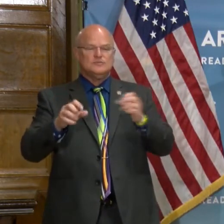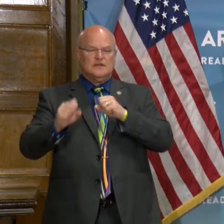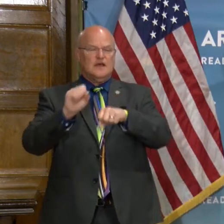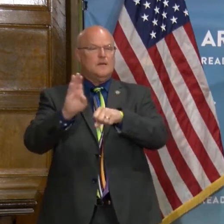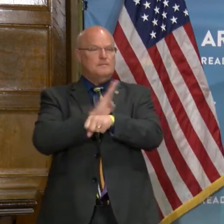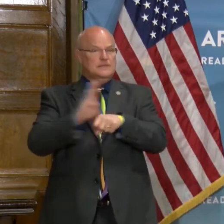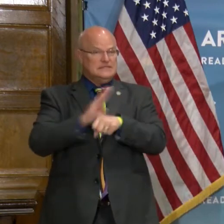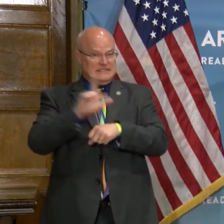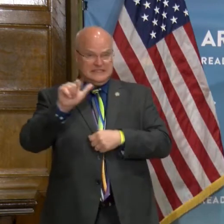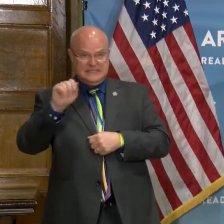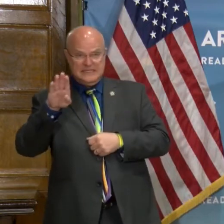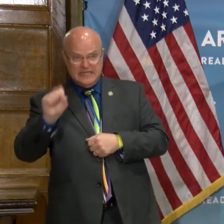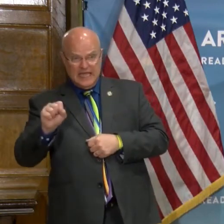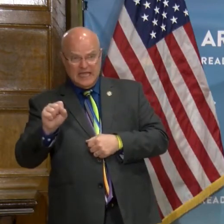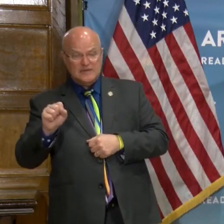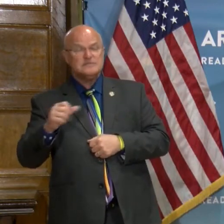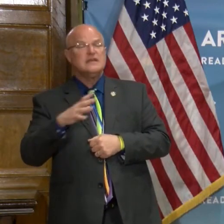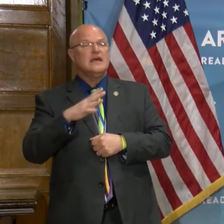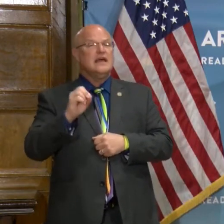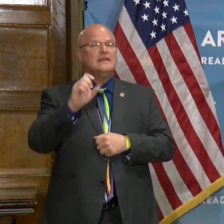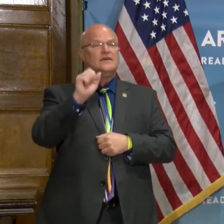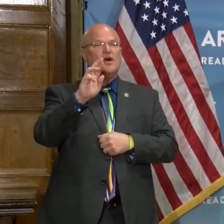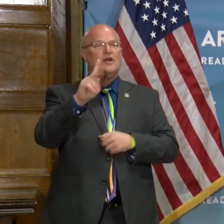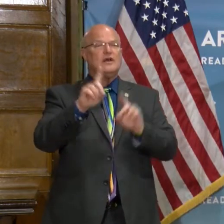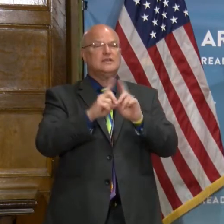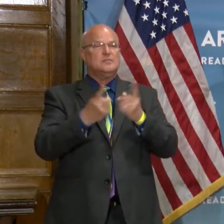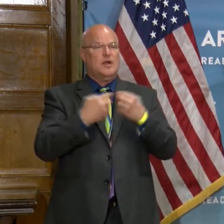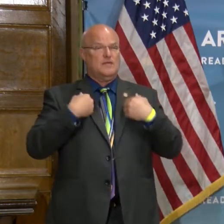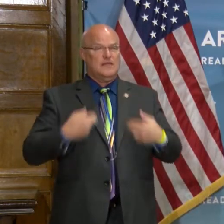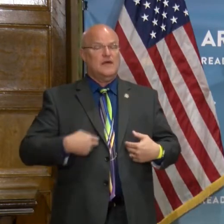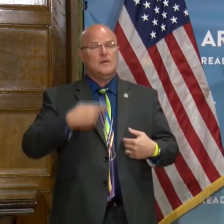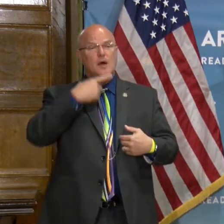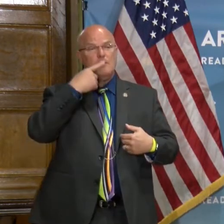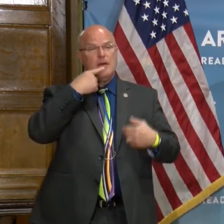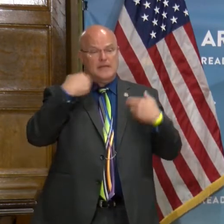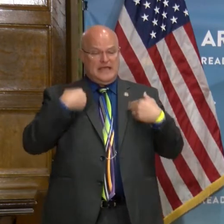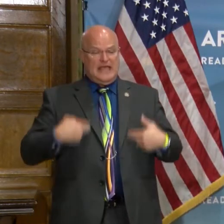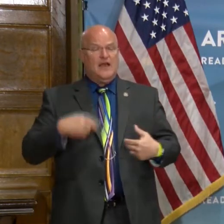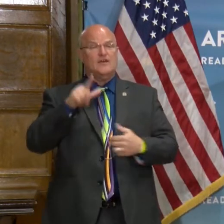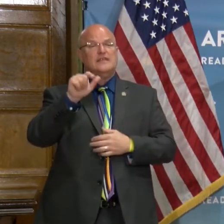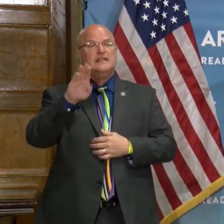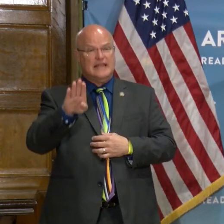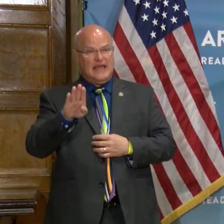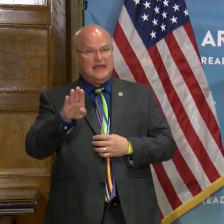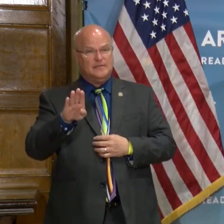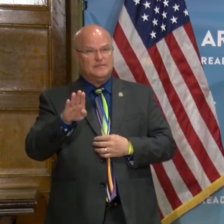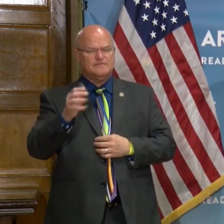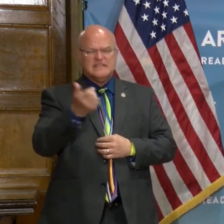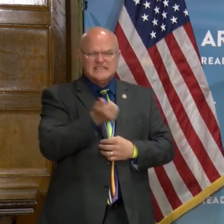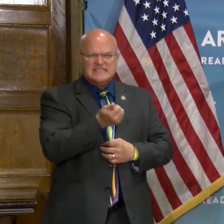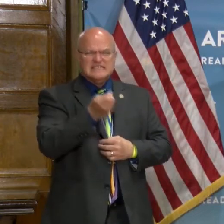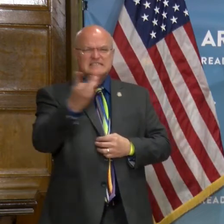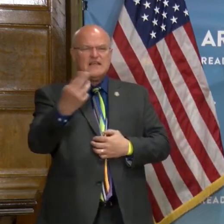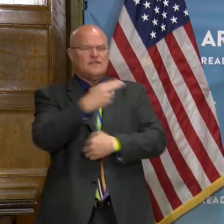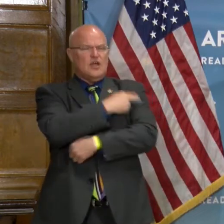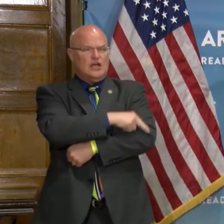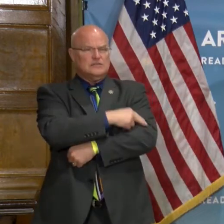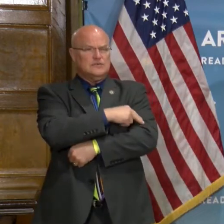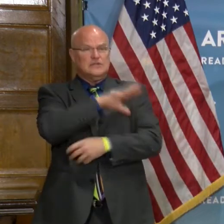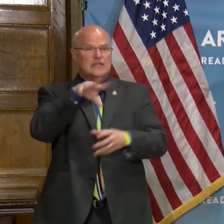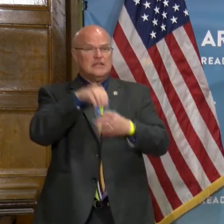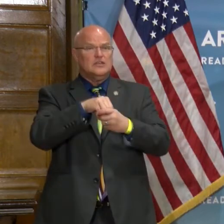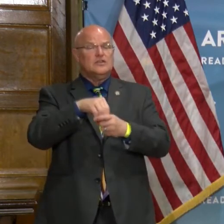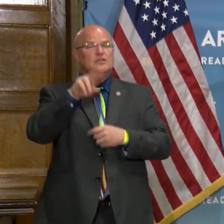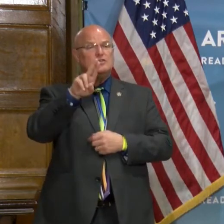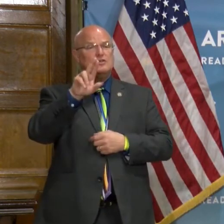commercial labs, in terms of the Arkansas Department of Health Public Health Lab, and then several hospitals, including UAMS,